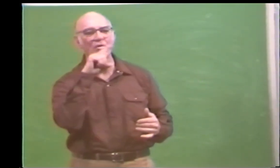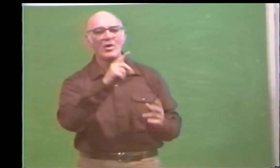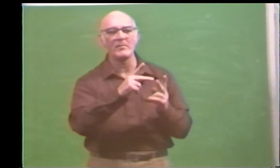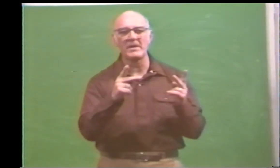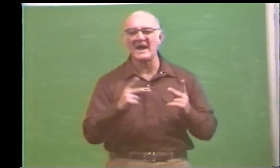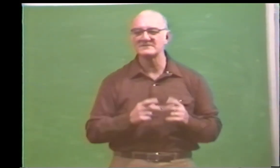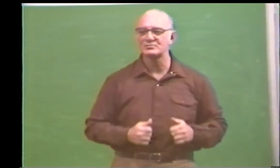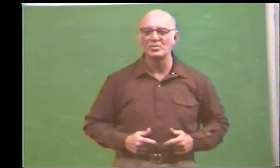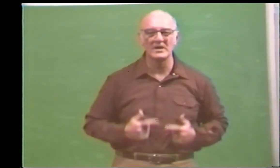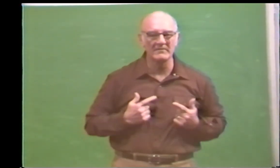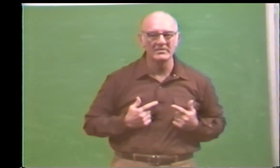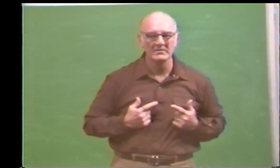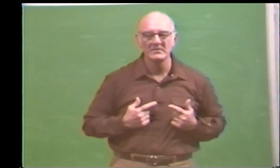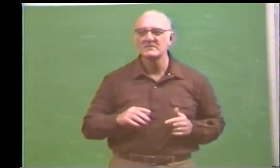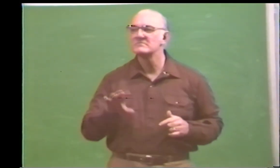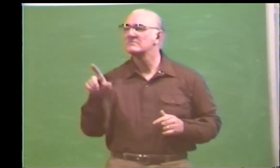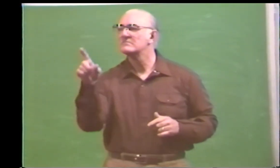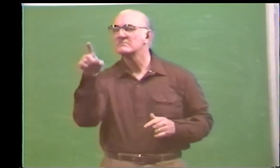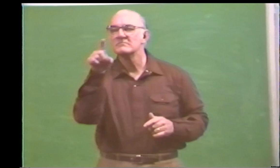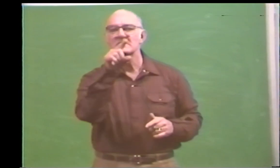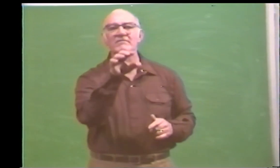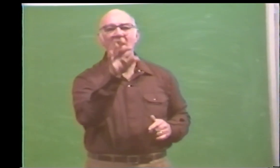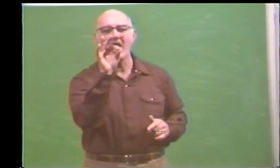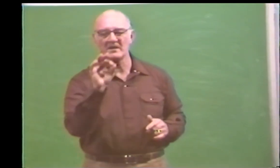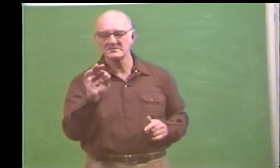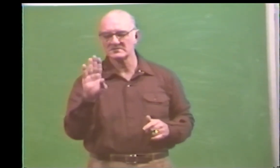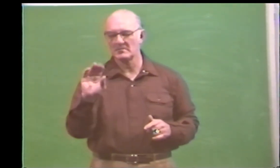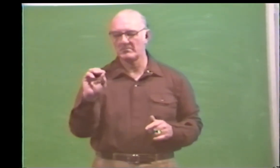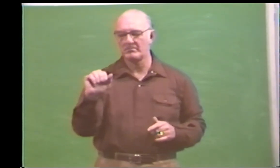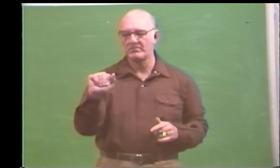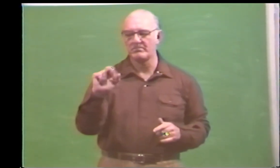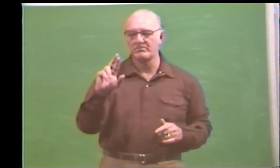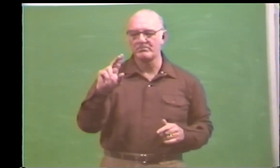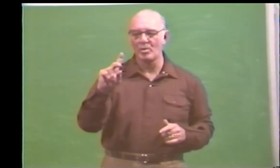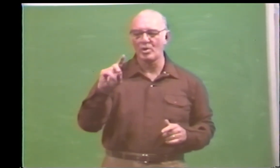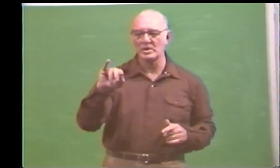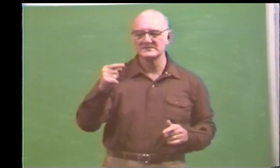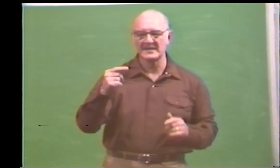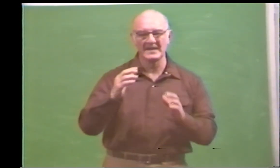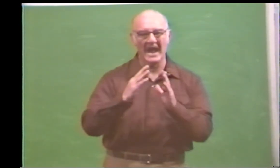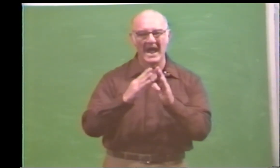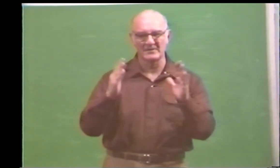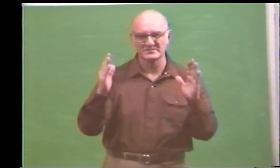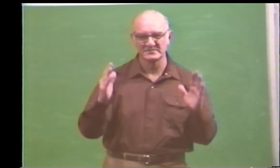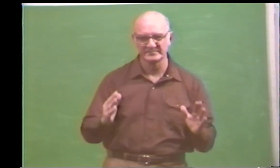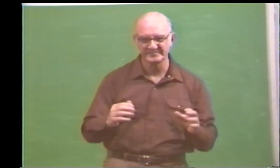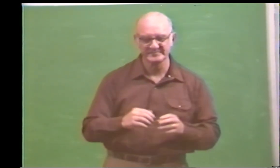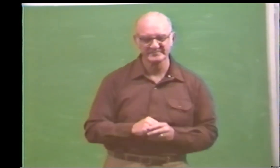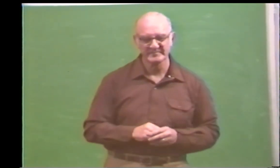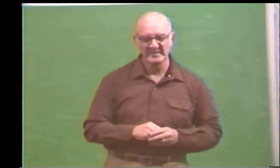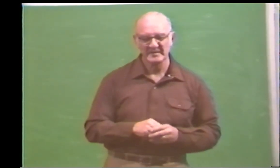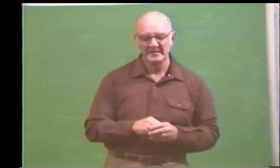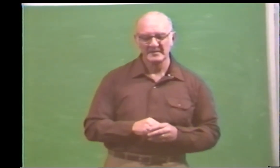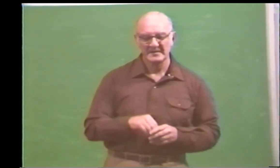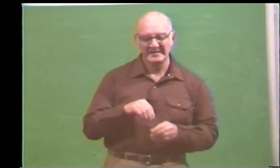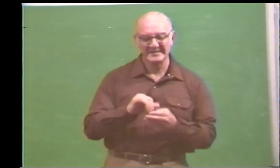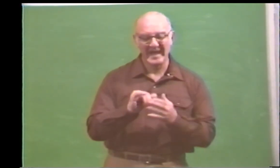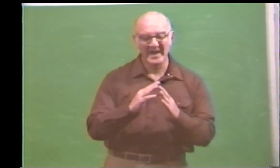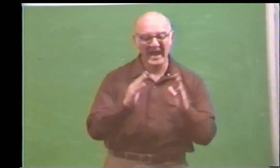a place to live. He finds a boarding house. In that